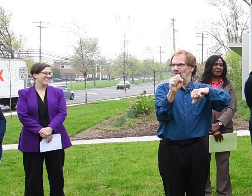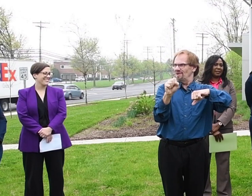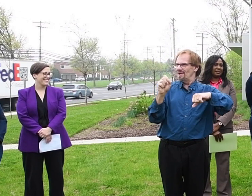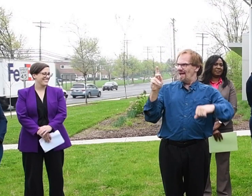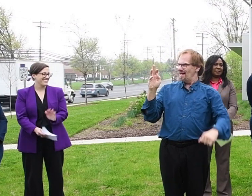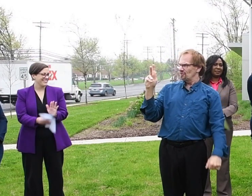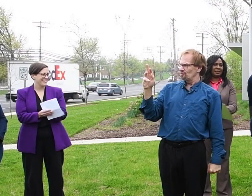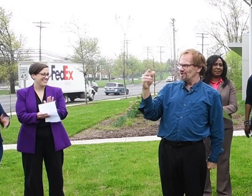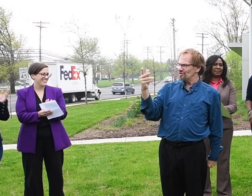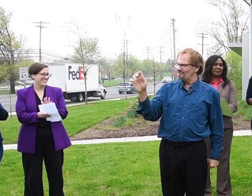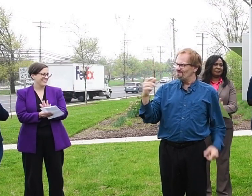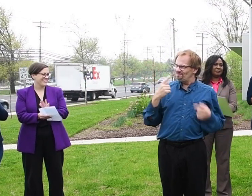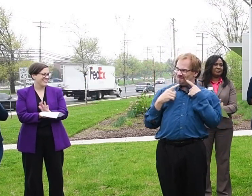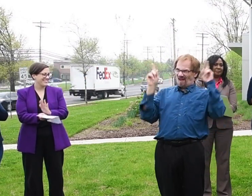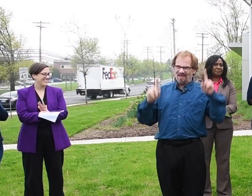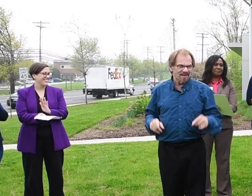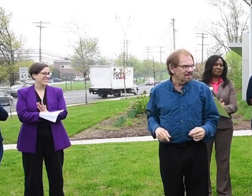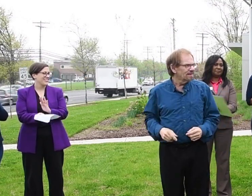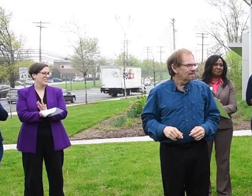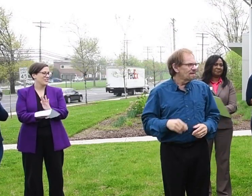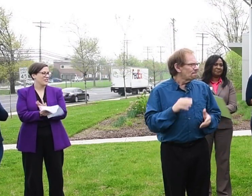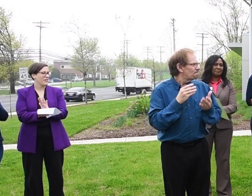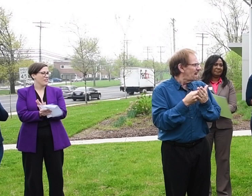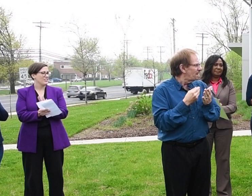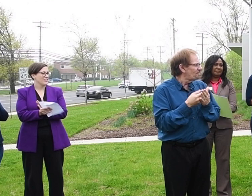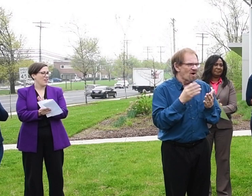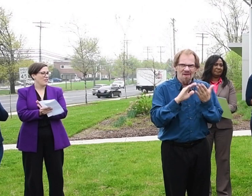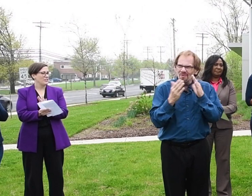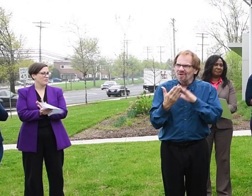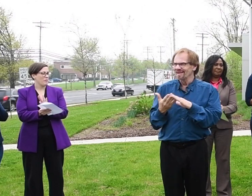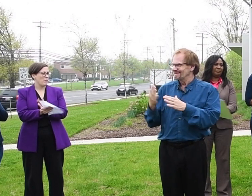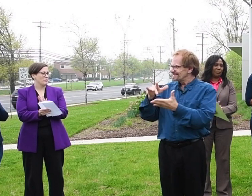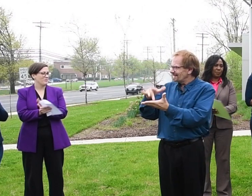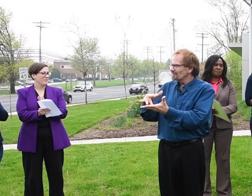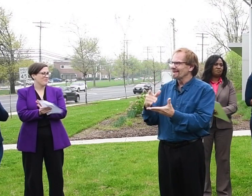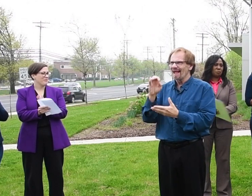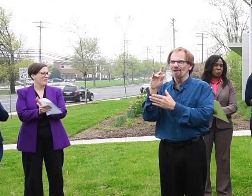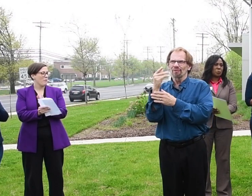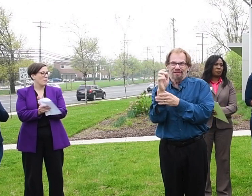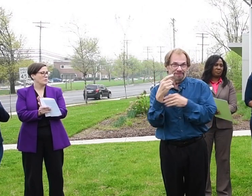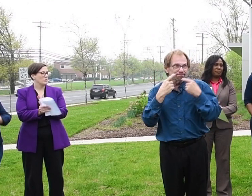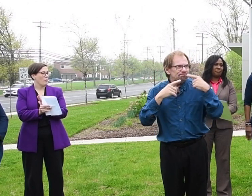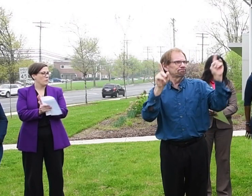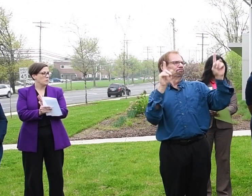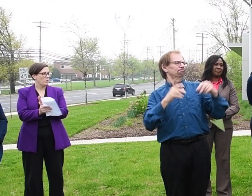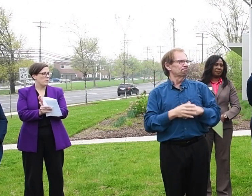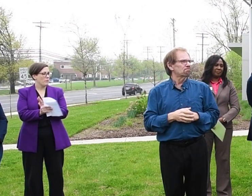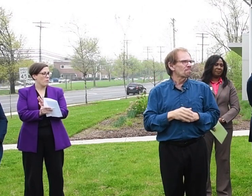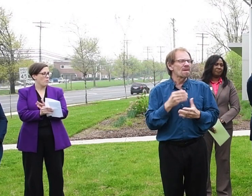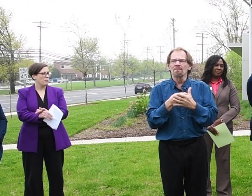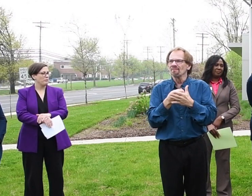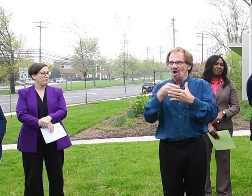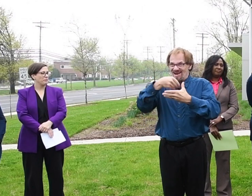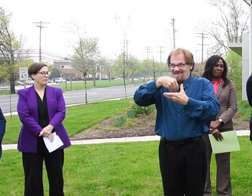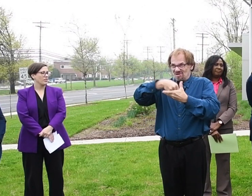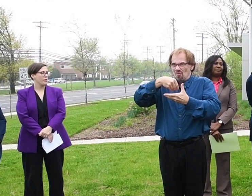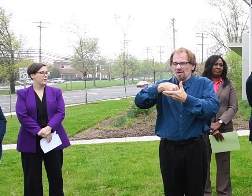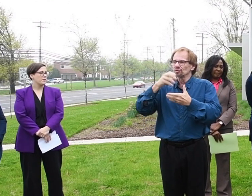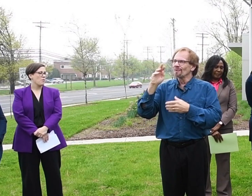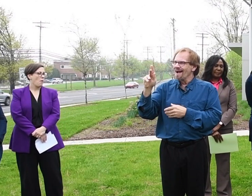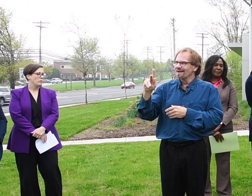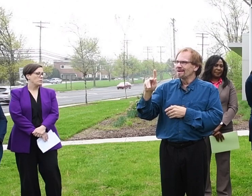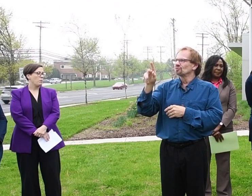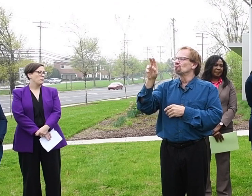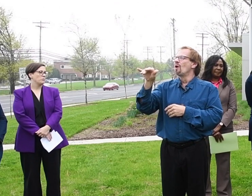finally. Money for a community center in Elkridge, finally. Money for an indoor track at Troy Hill,